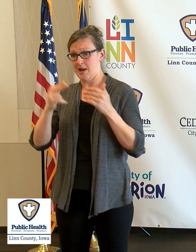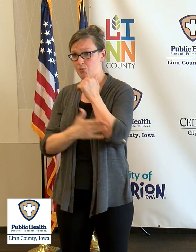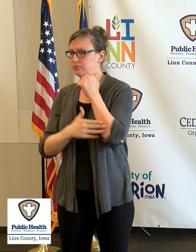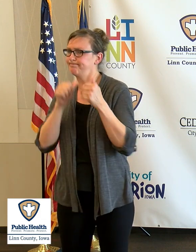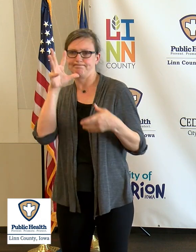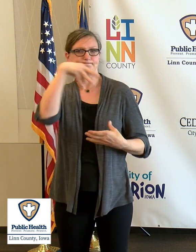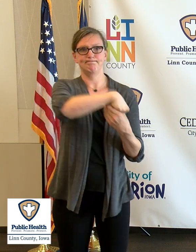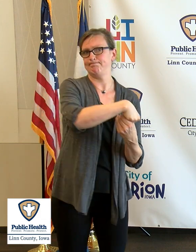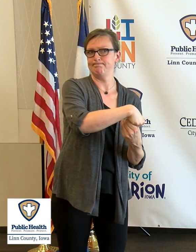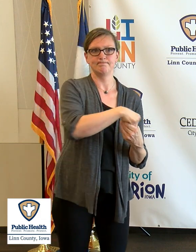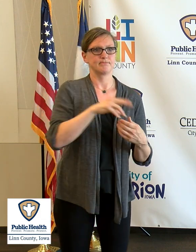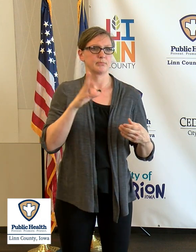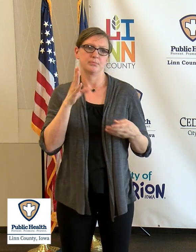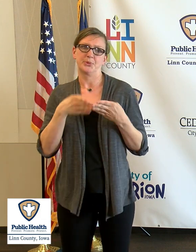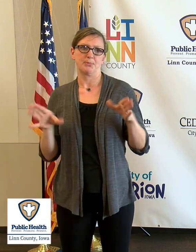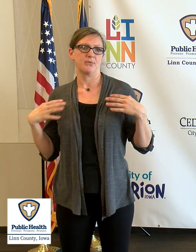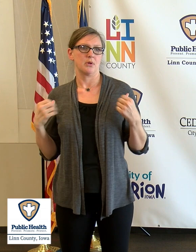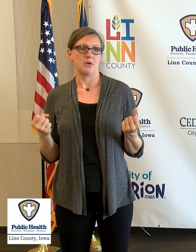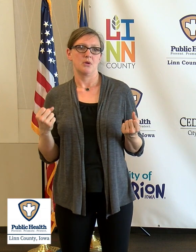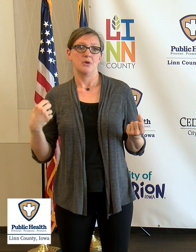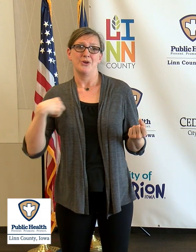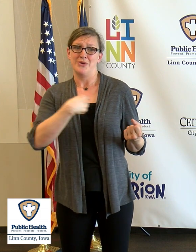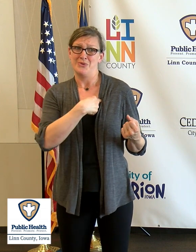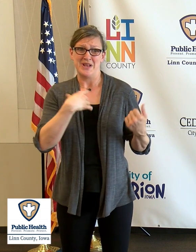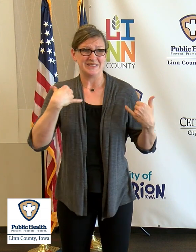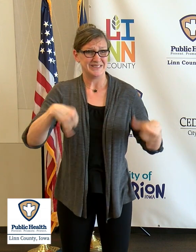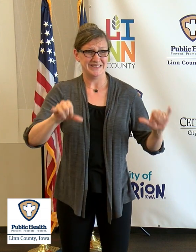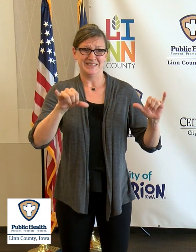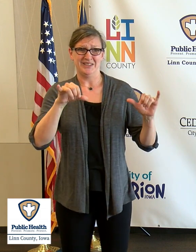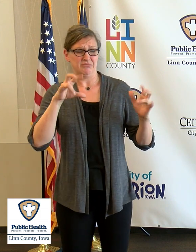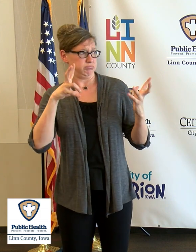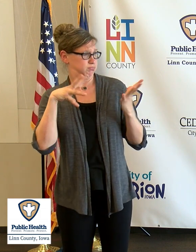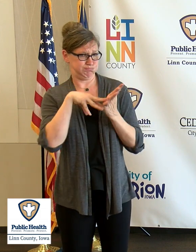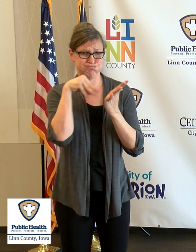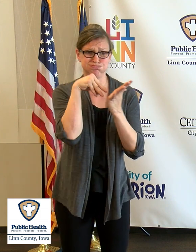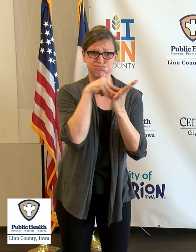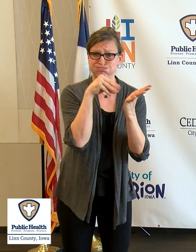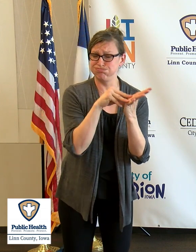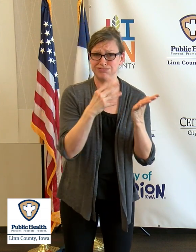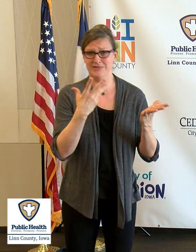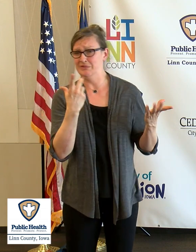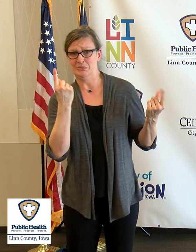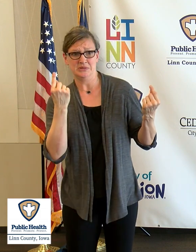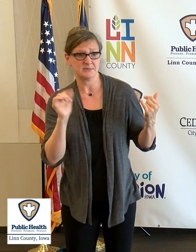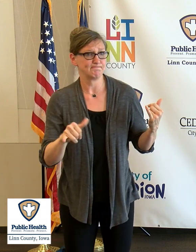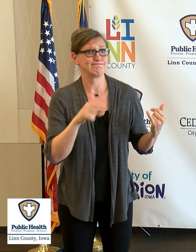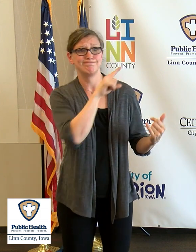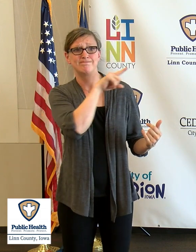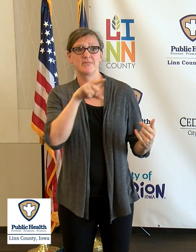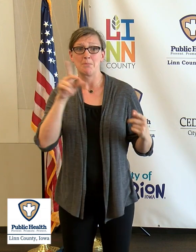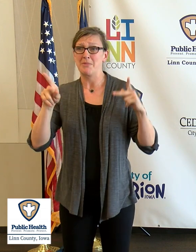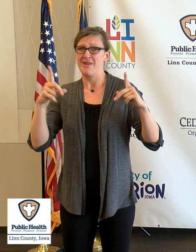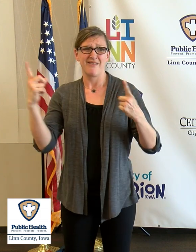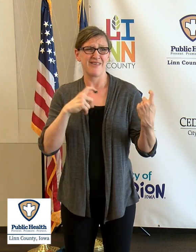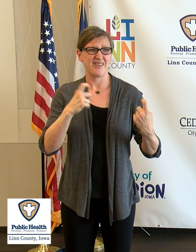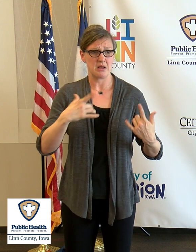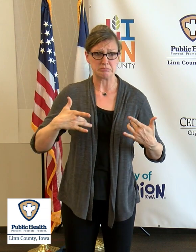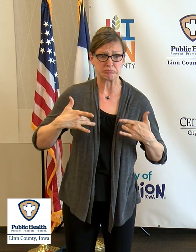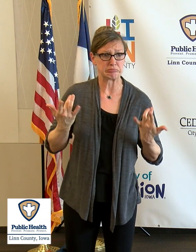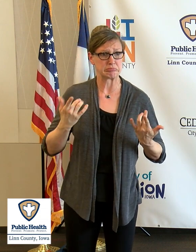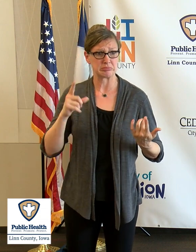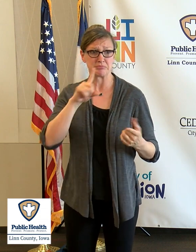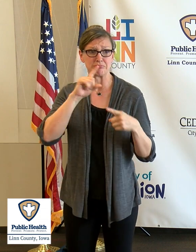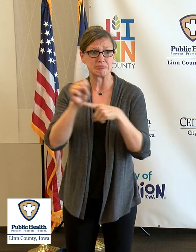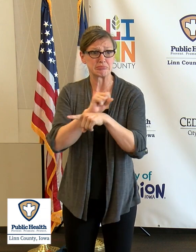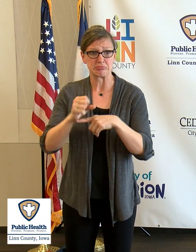option during governor's press conference. We have fielded many inquiries as the Test Iowa assessment